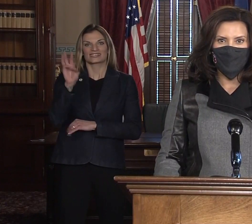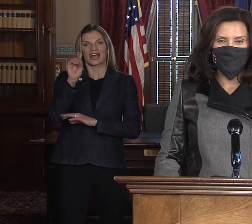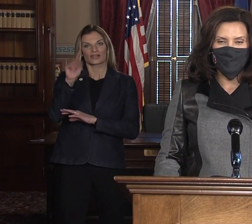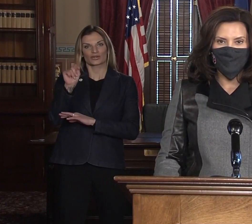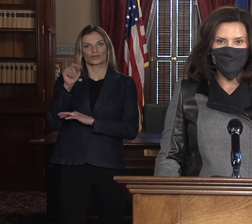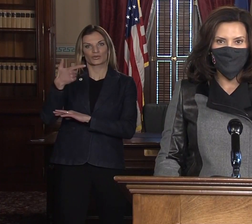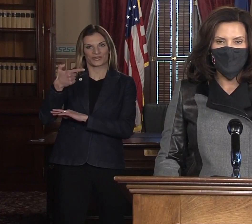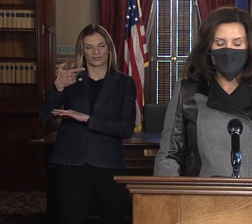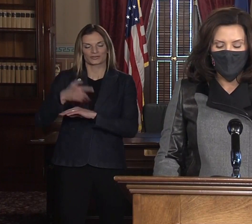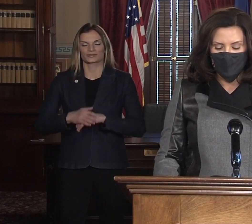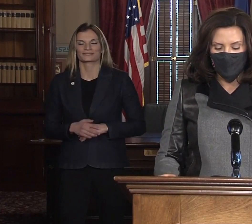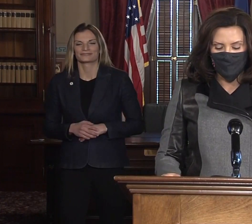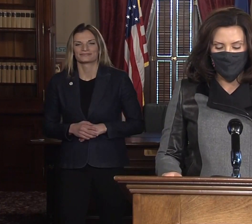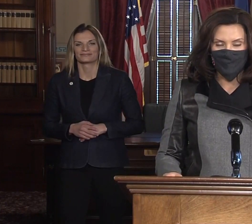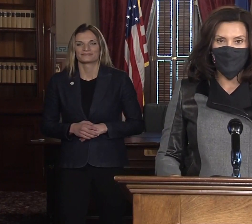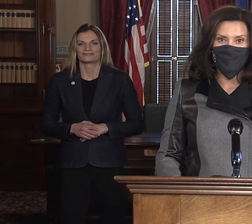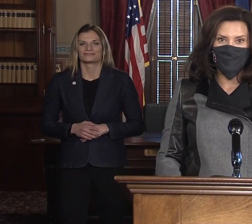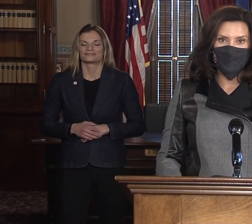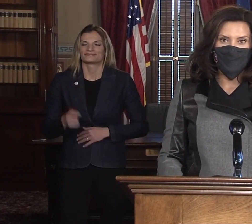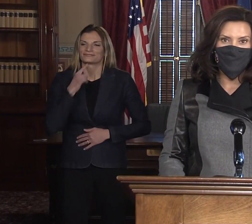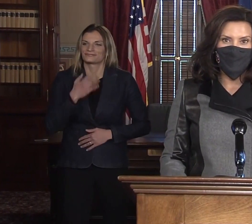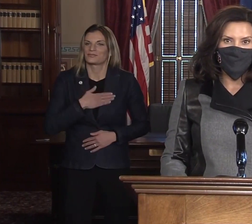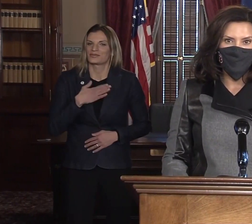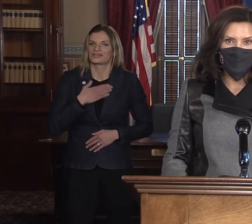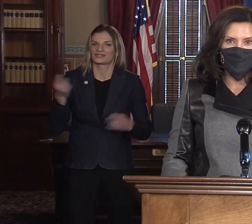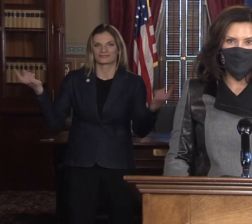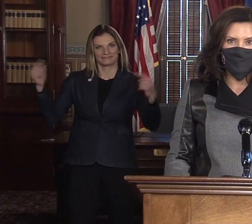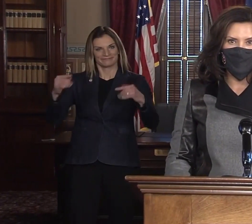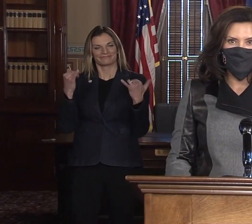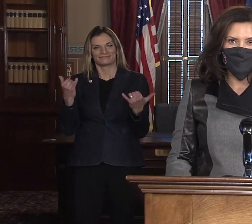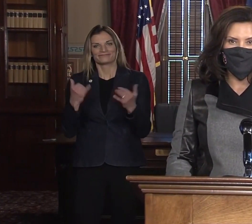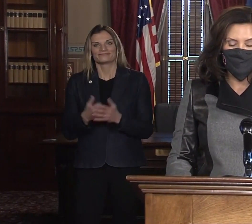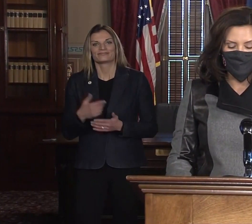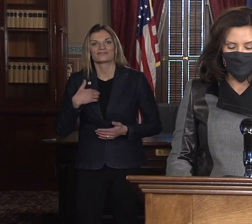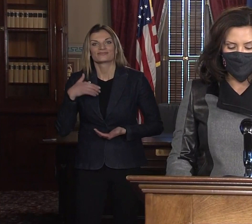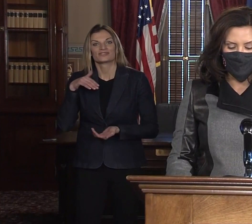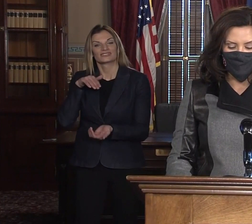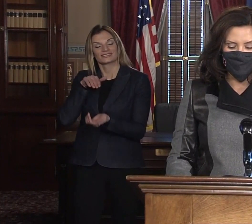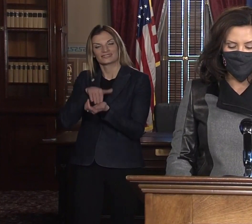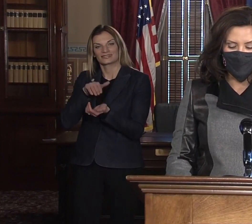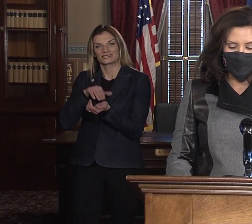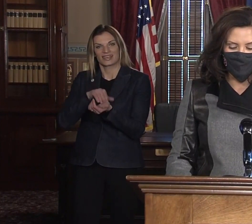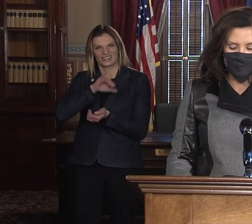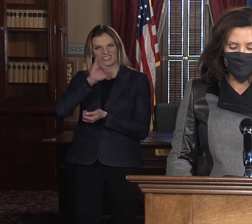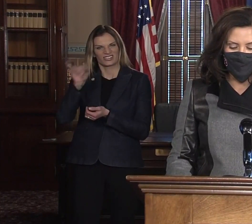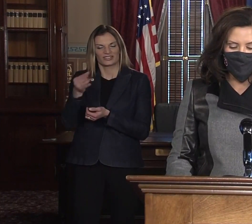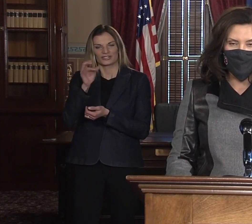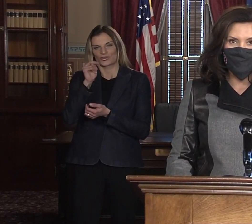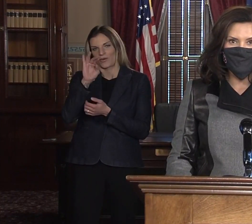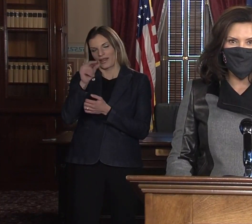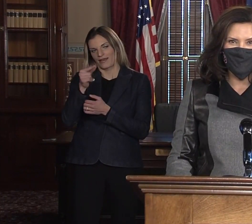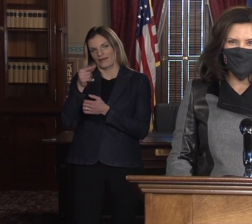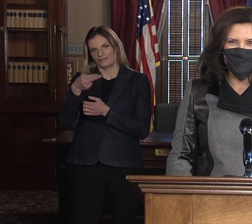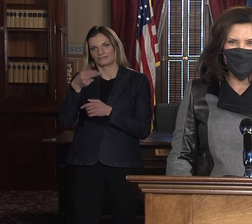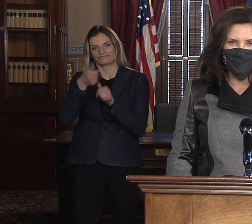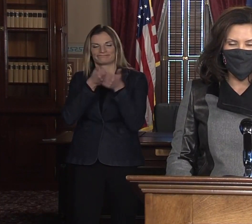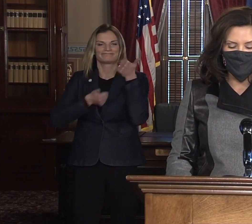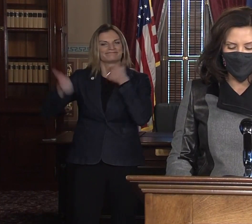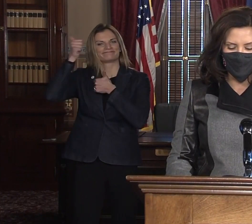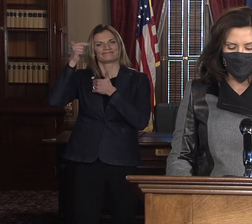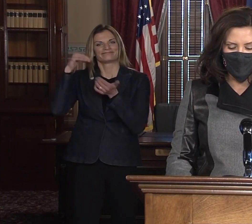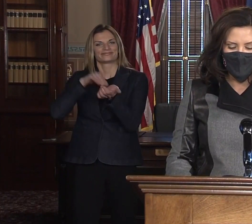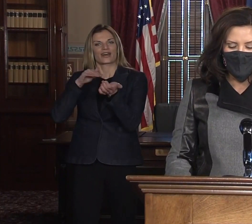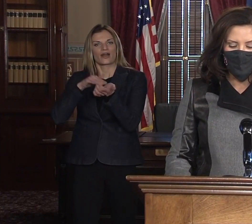October 21st. I am pleased that you've joined us. I am joined by Dr. Joneigh Khaldun, of course, our Chief